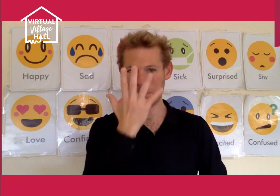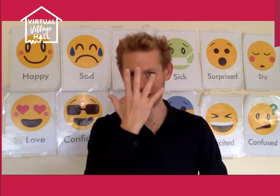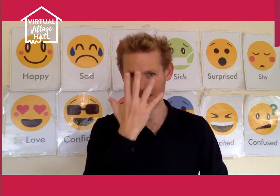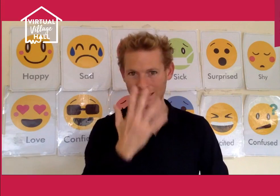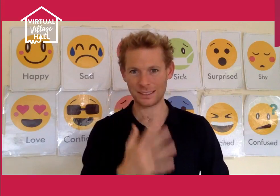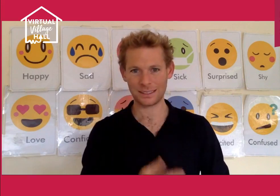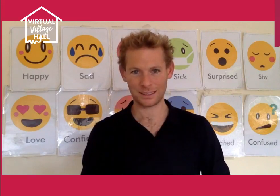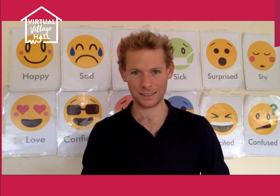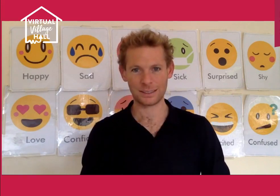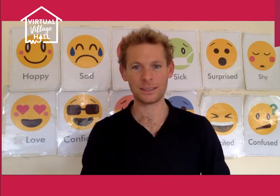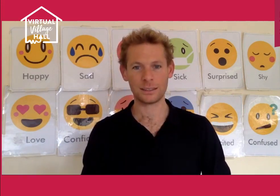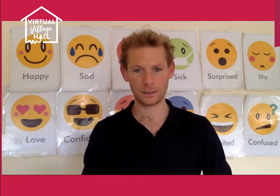Number 8, embarrassed.